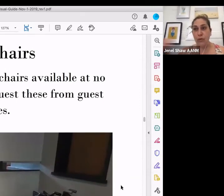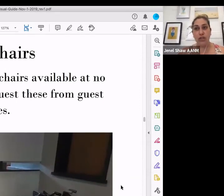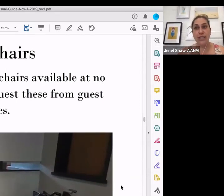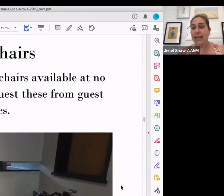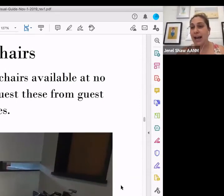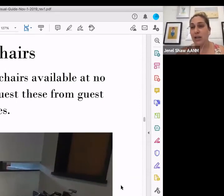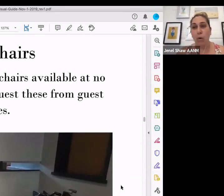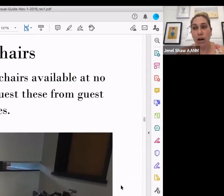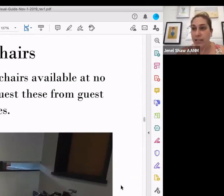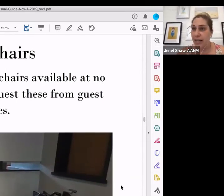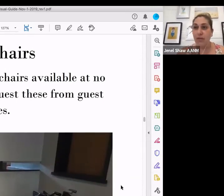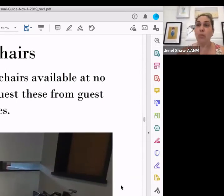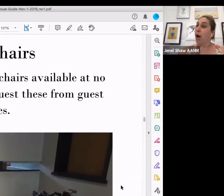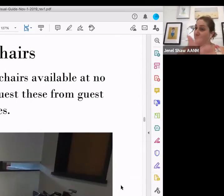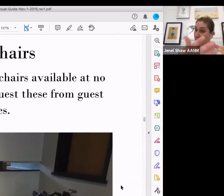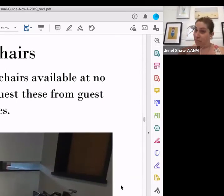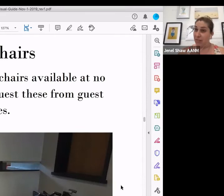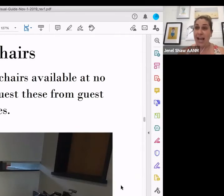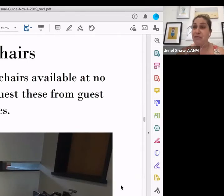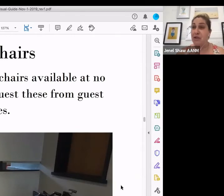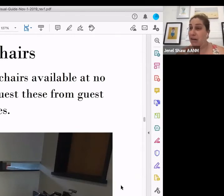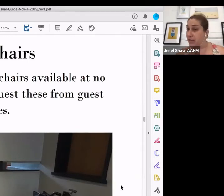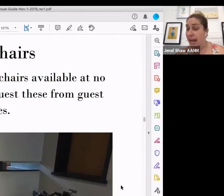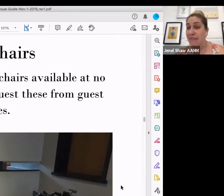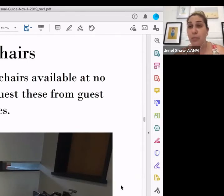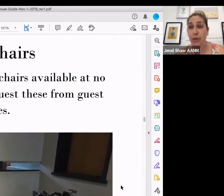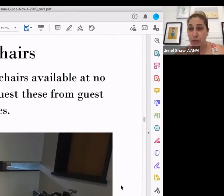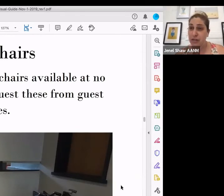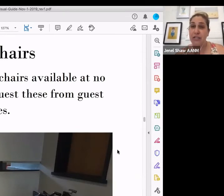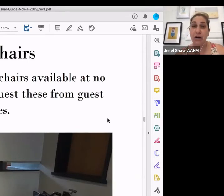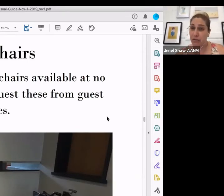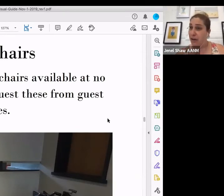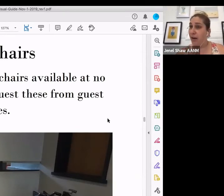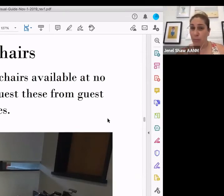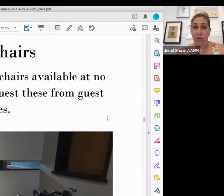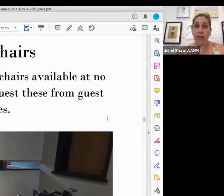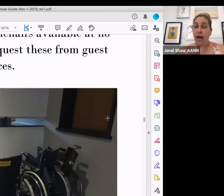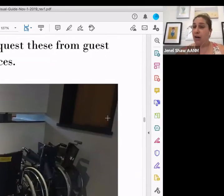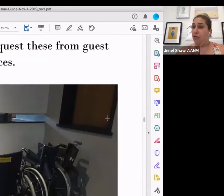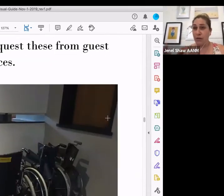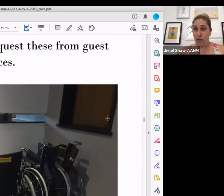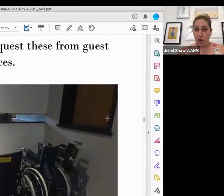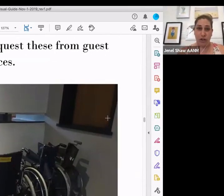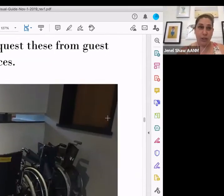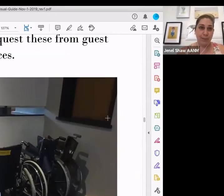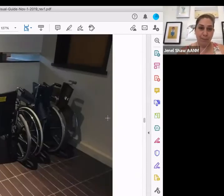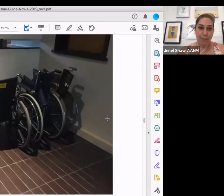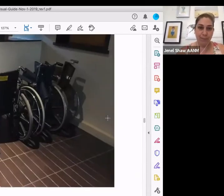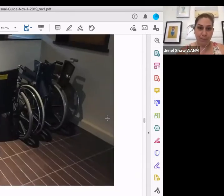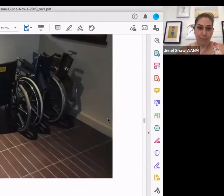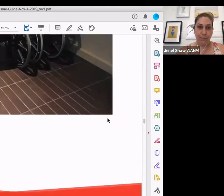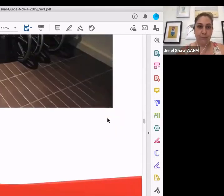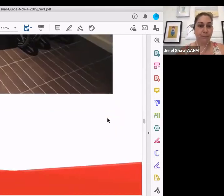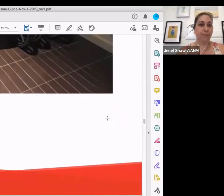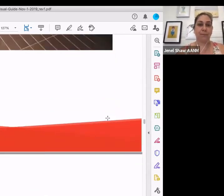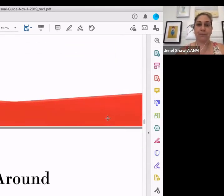and you just can't walk today? No problem. They have you covered. They have some wheelchairs that are available free of charge.